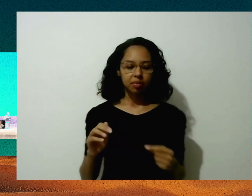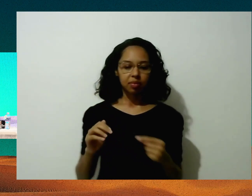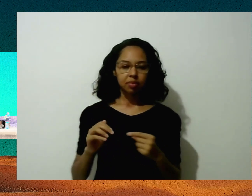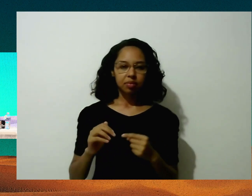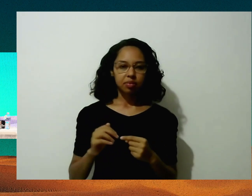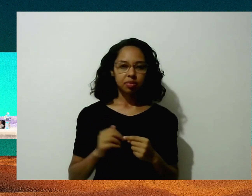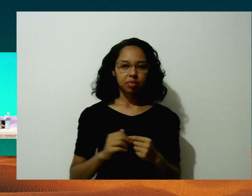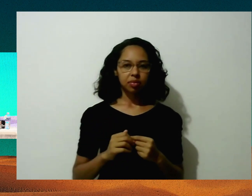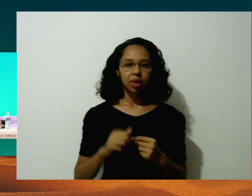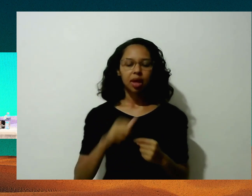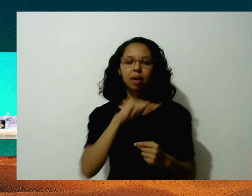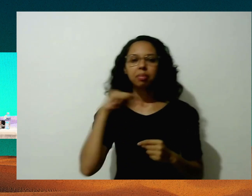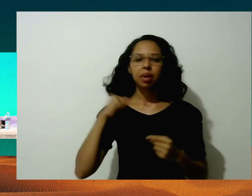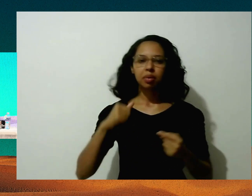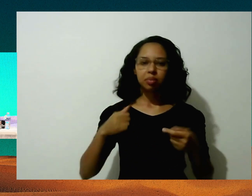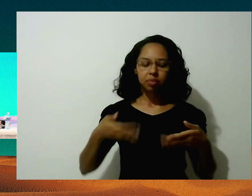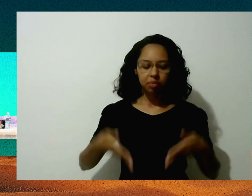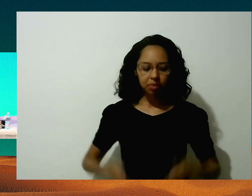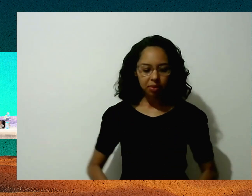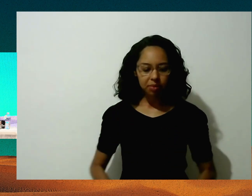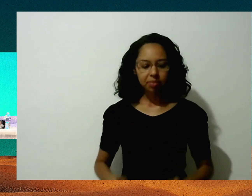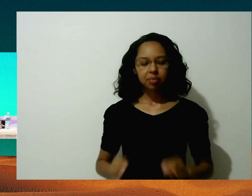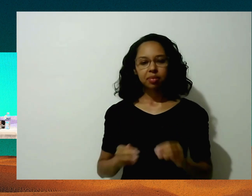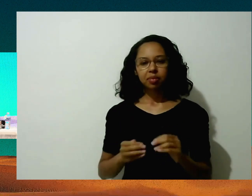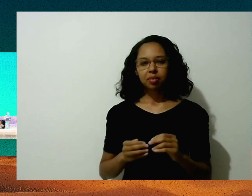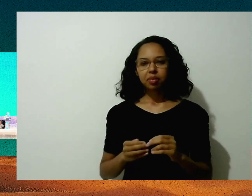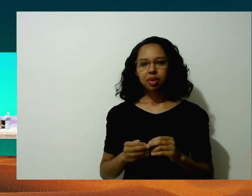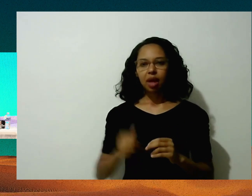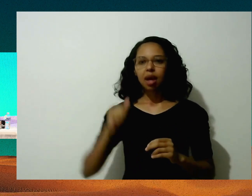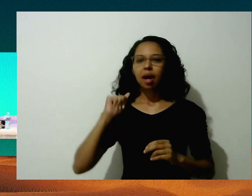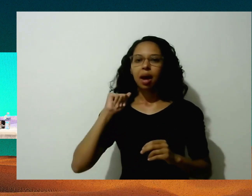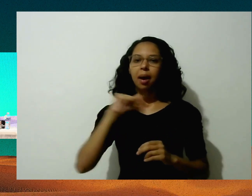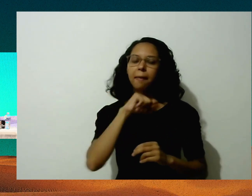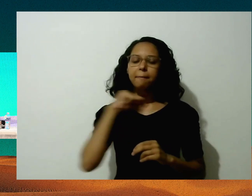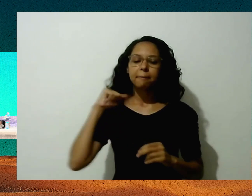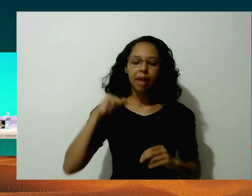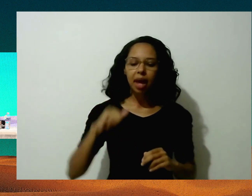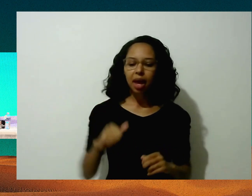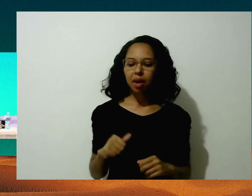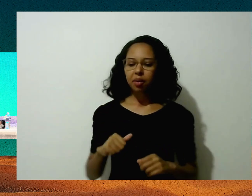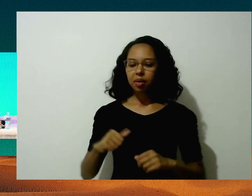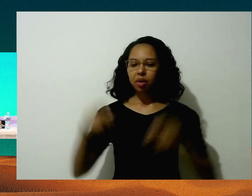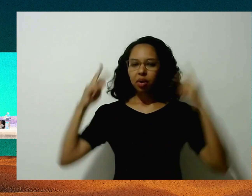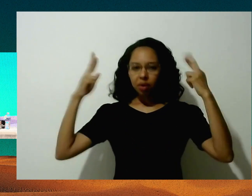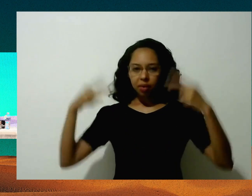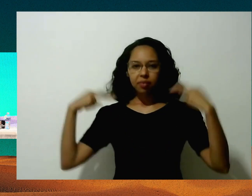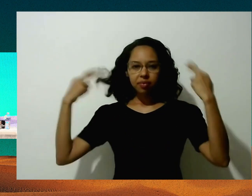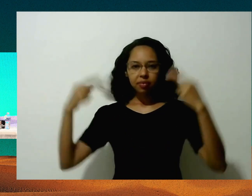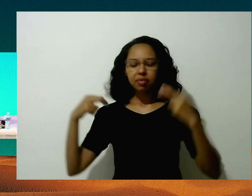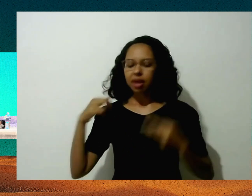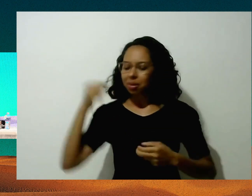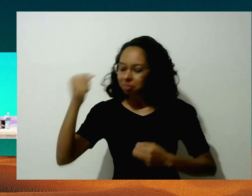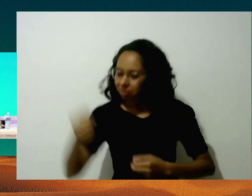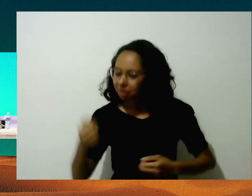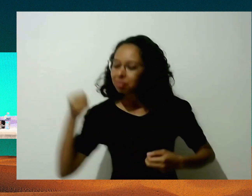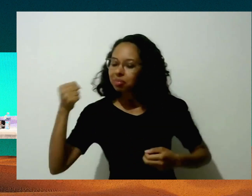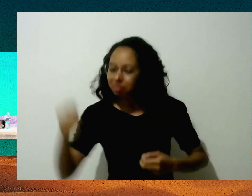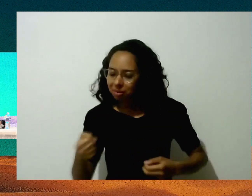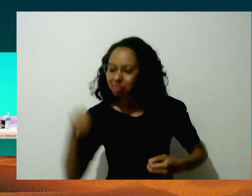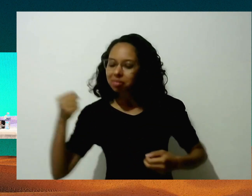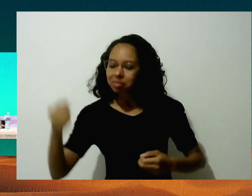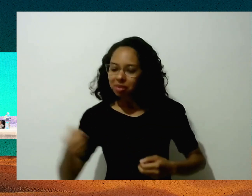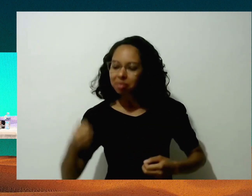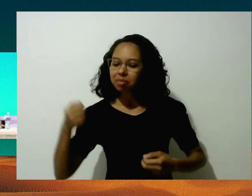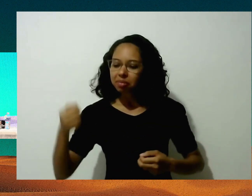Abel foi pastor de ovelhas de Caim, lavrador. Verse 2, then she bore again, this time his brother